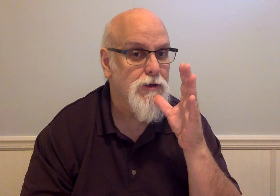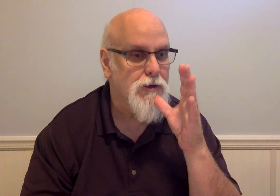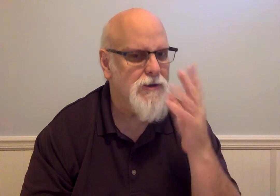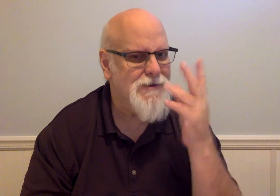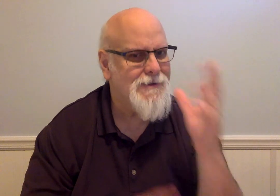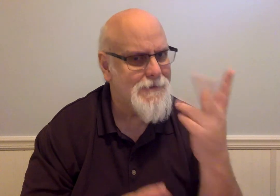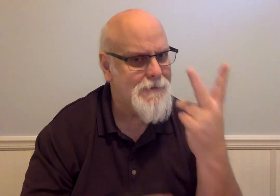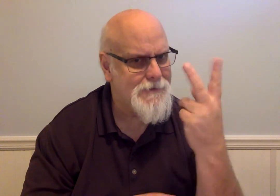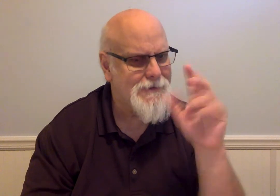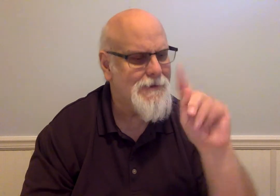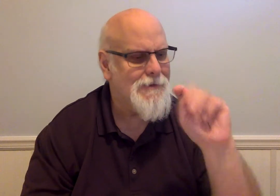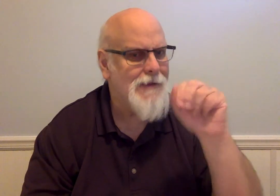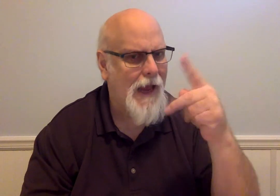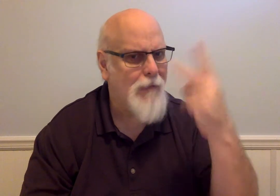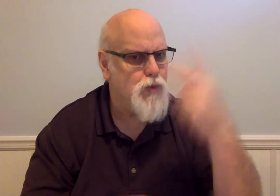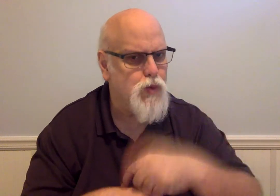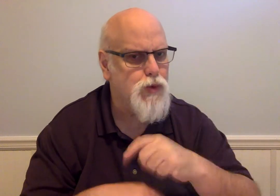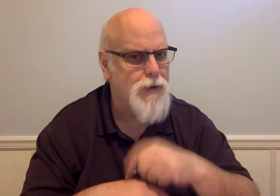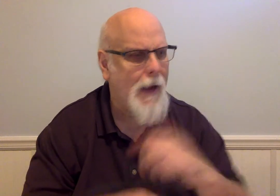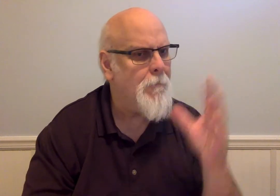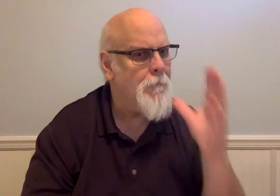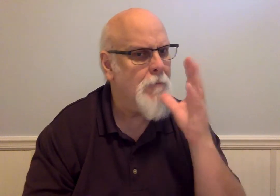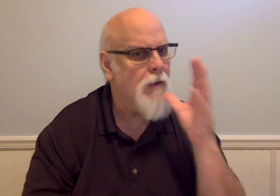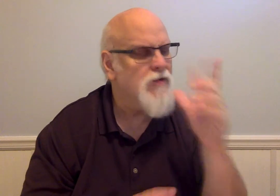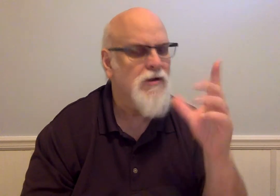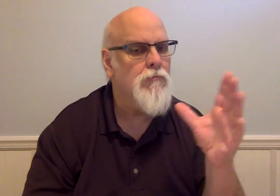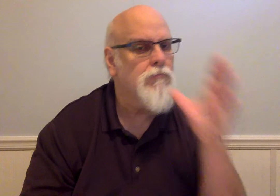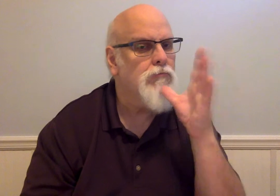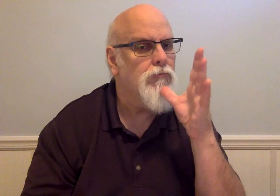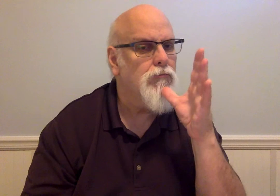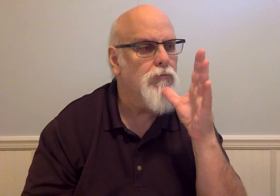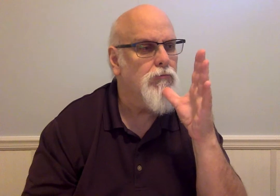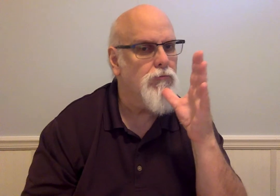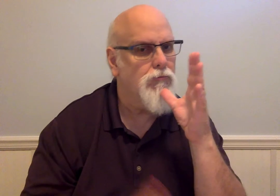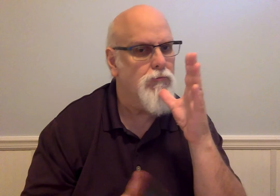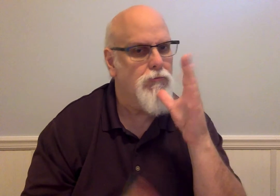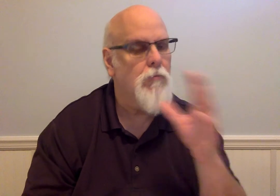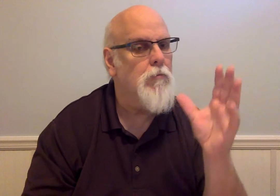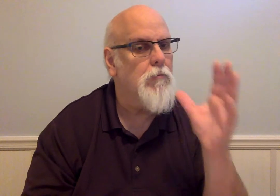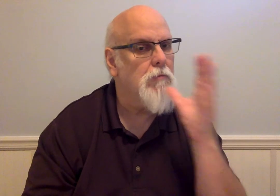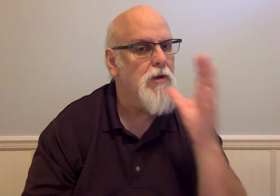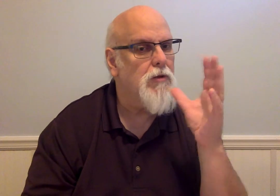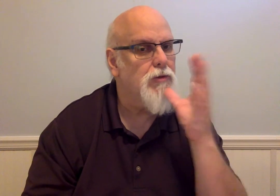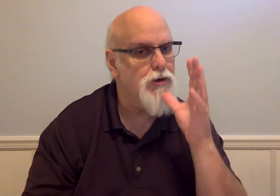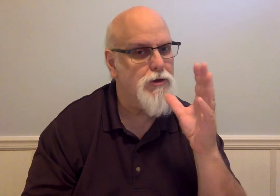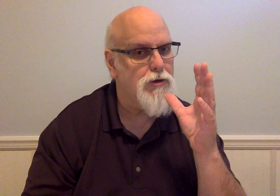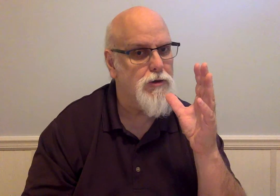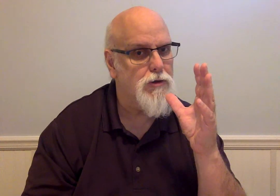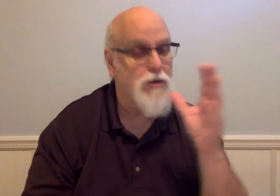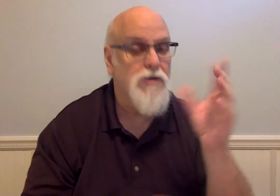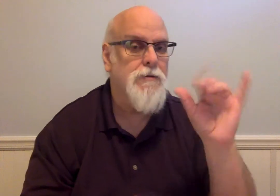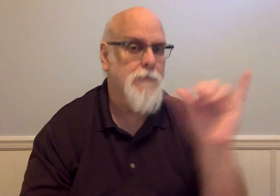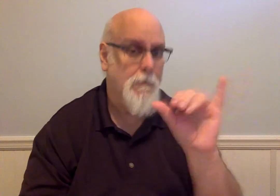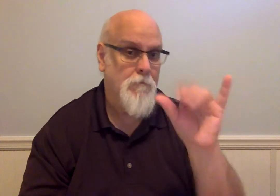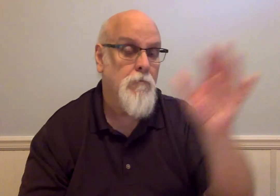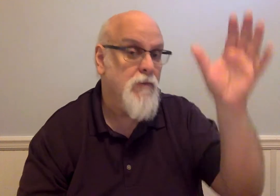mother. You see I tap it twice, so mother. It's not just that, it's mother. It taps twice.